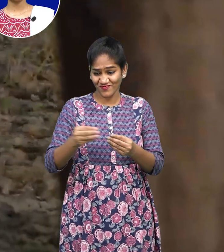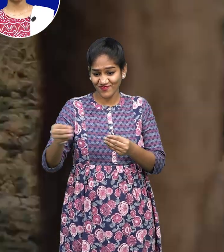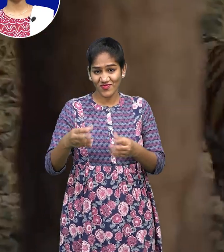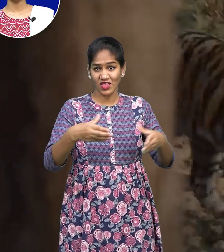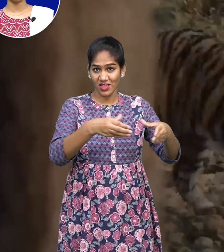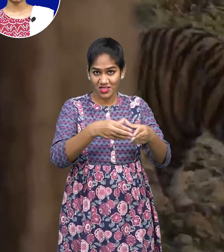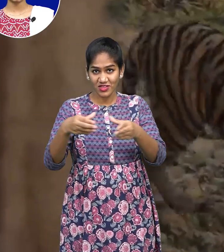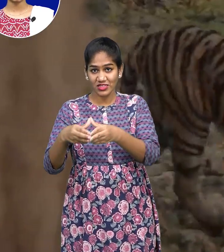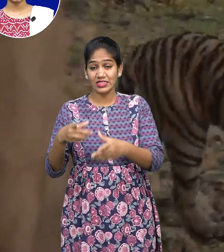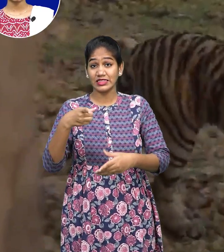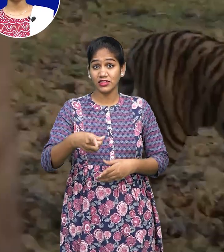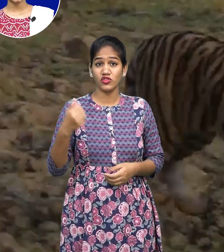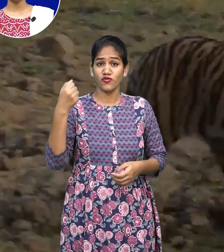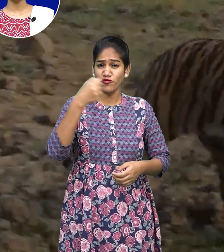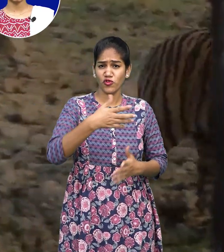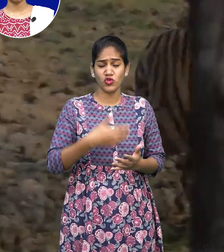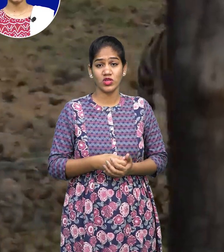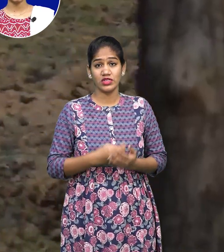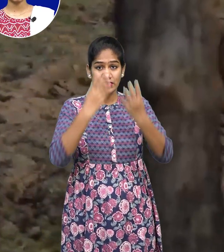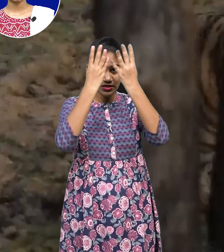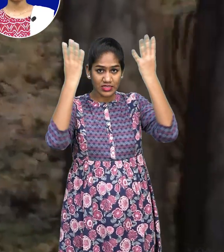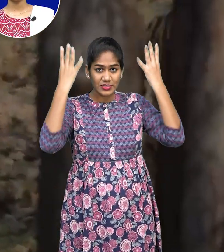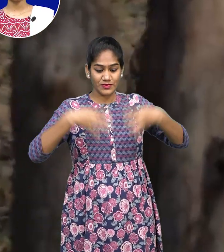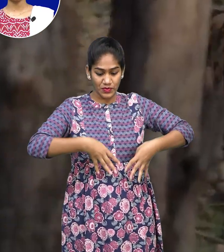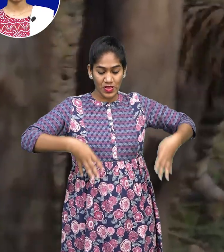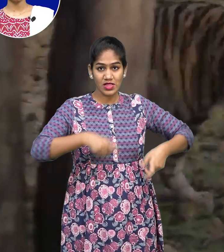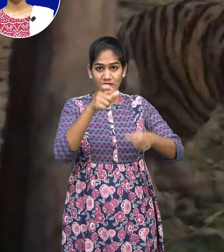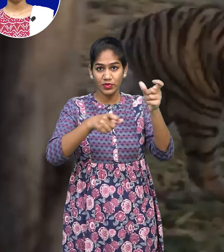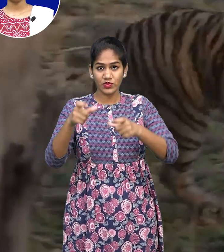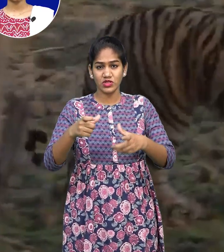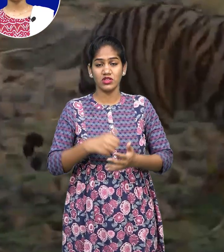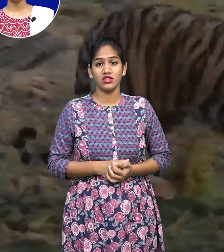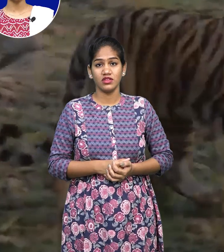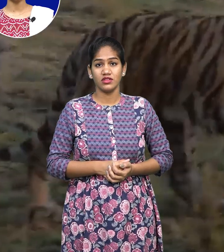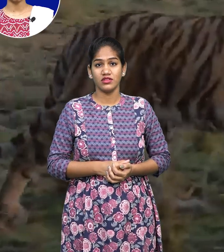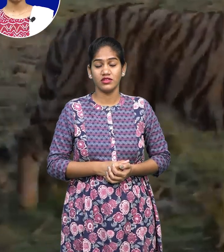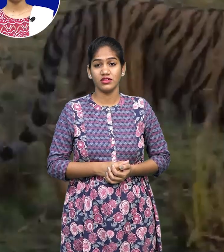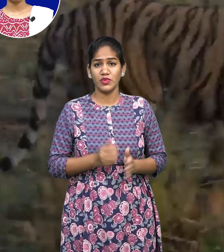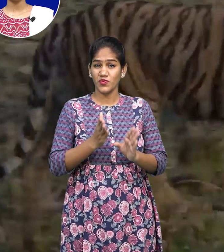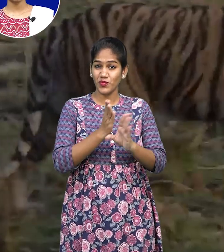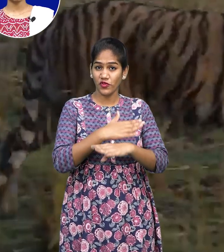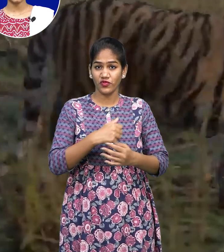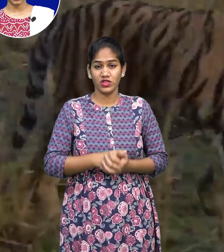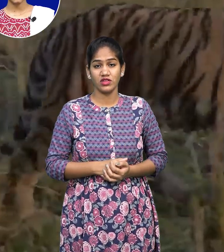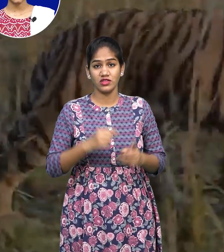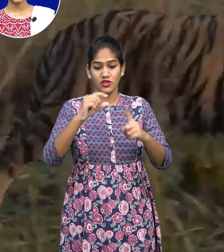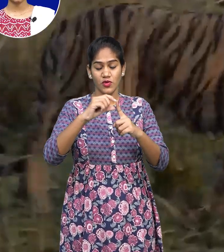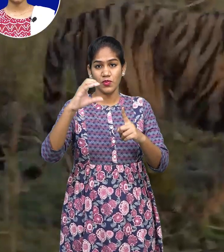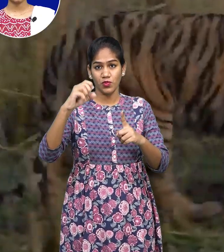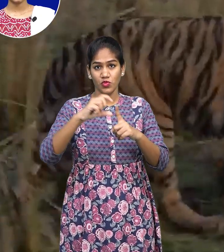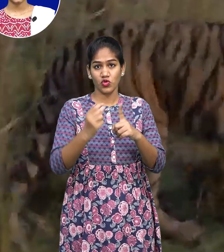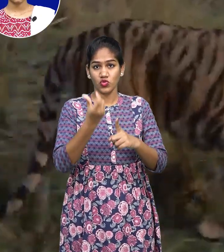it only forced the tribal people to give up their earlier Podu